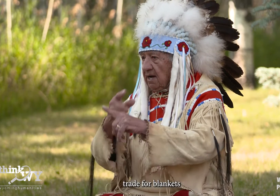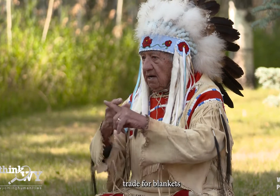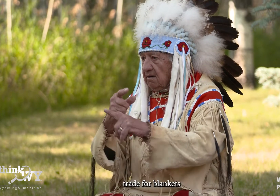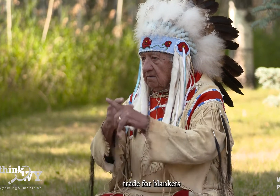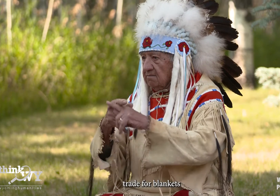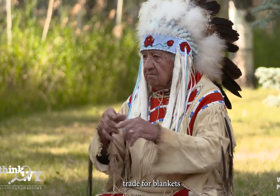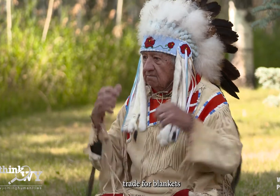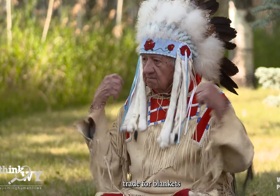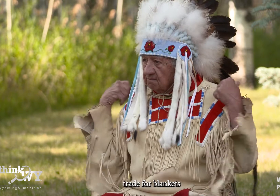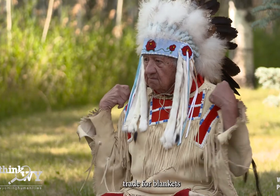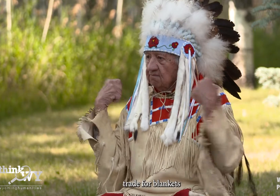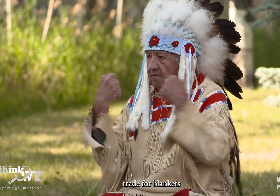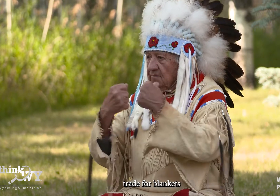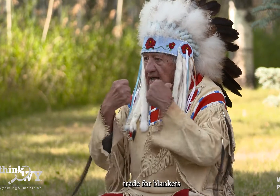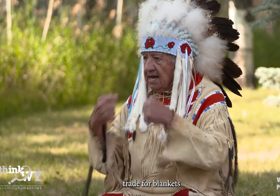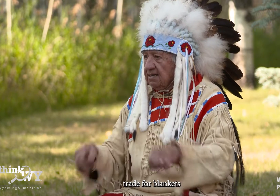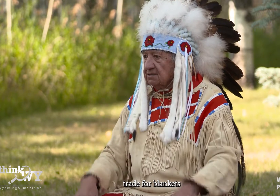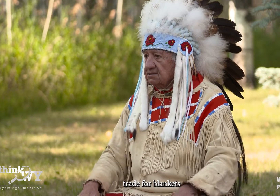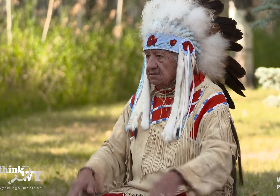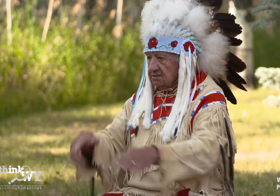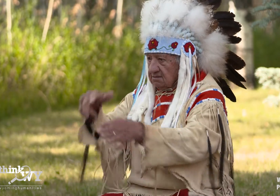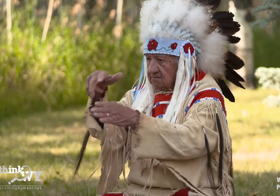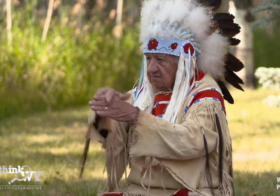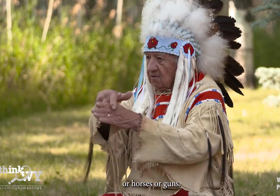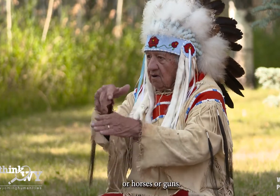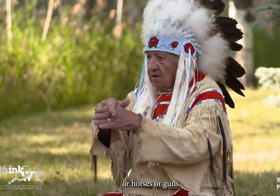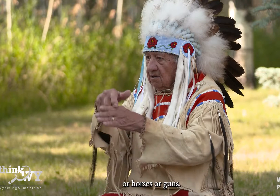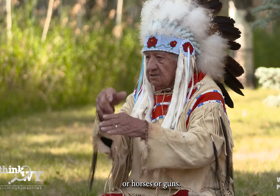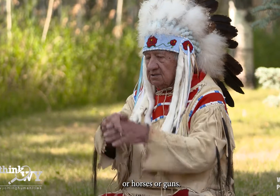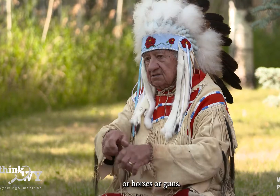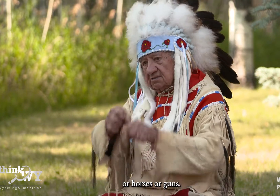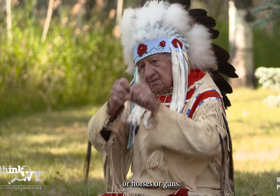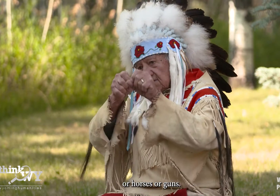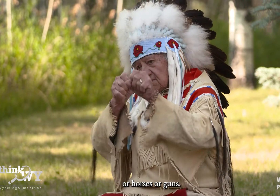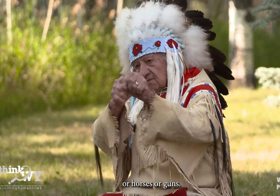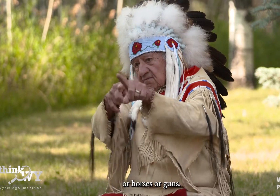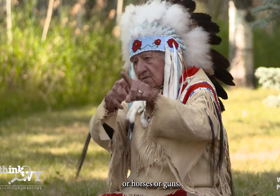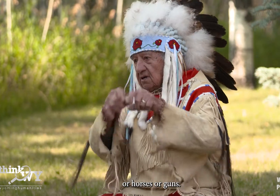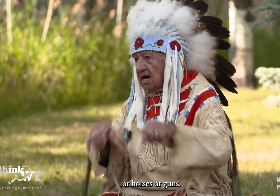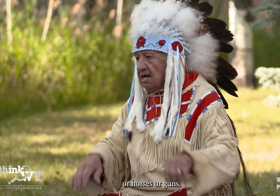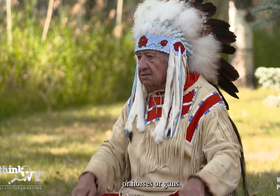trade for blankets, for horses, for guns,